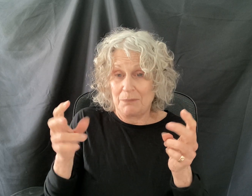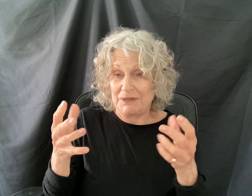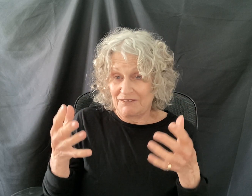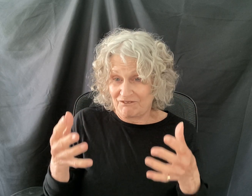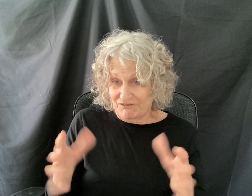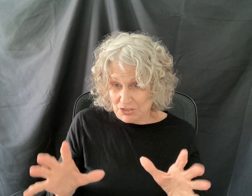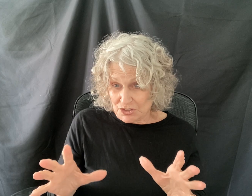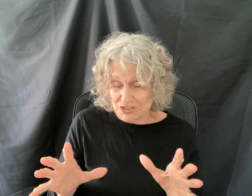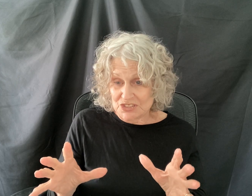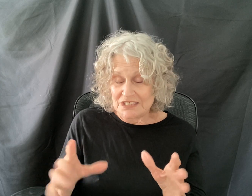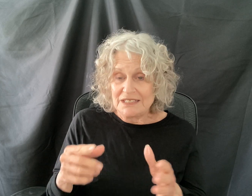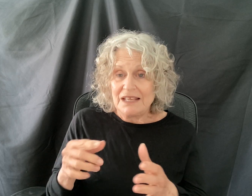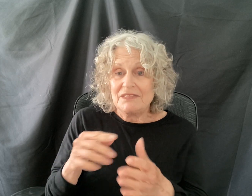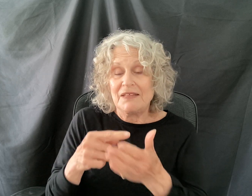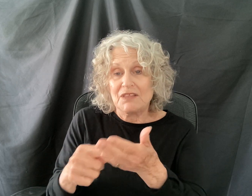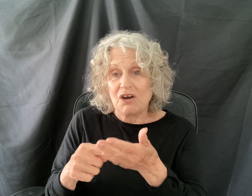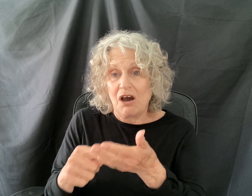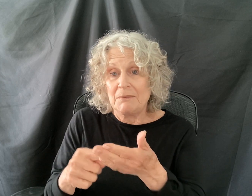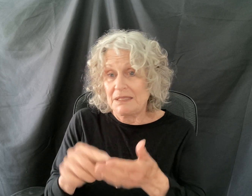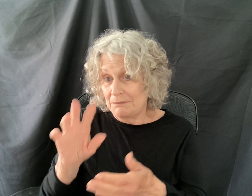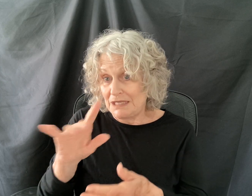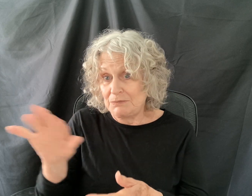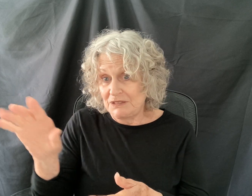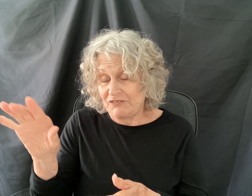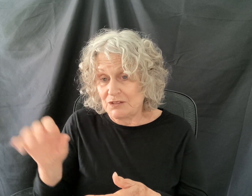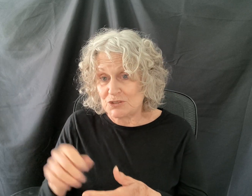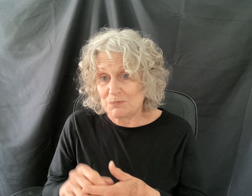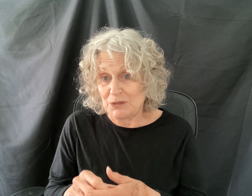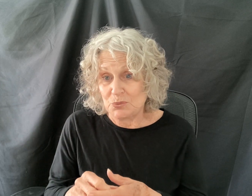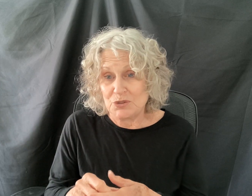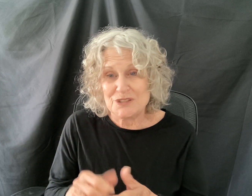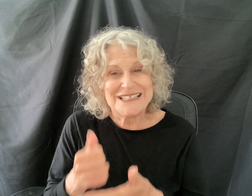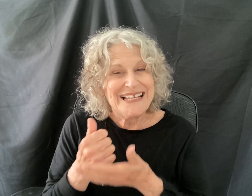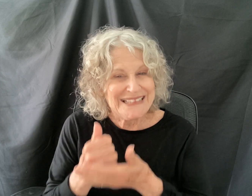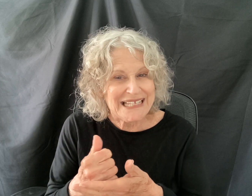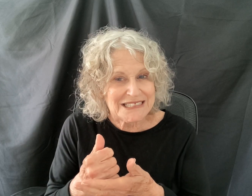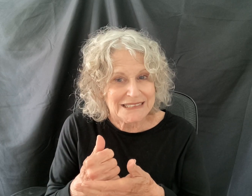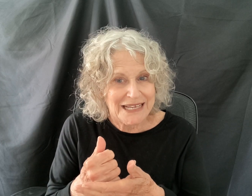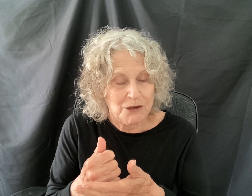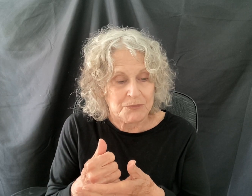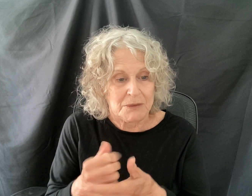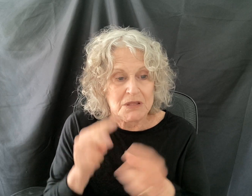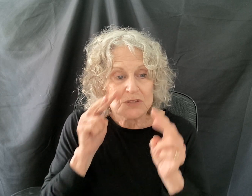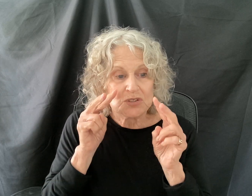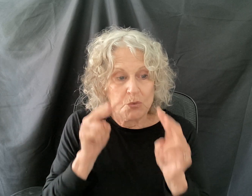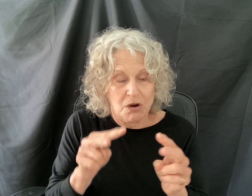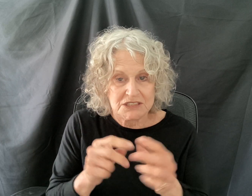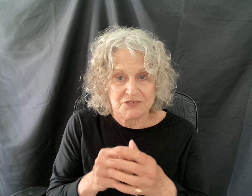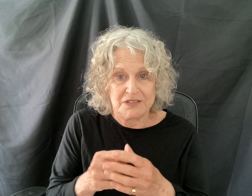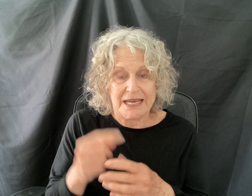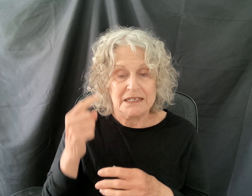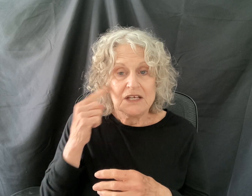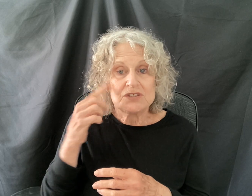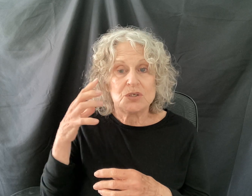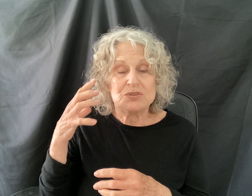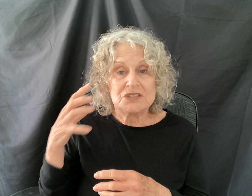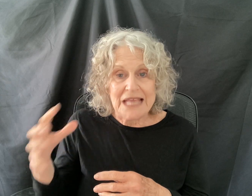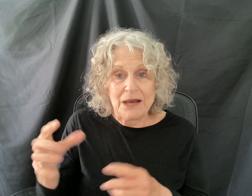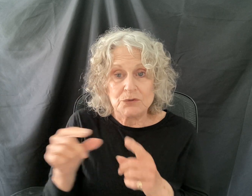topic first, then the comment may be finger-spelled words. That's going to help them. So watch for that. So sound